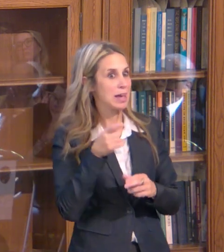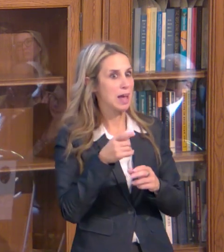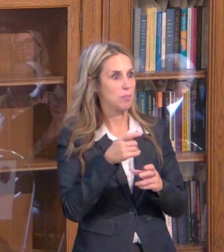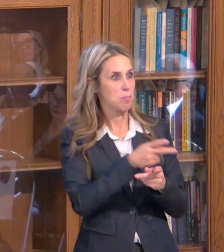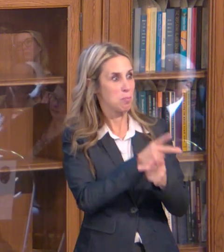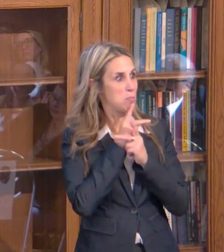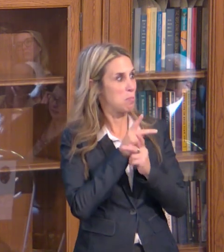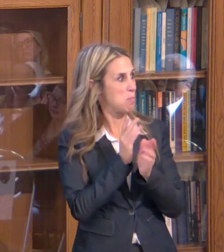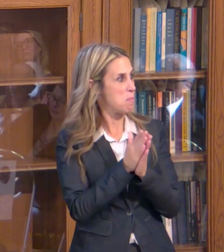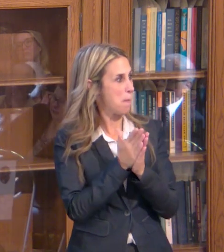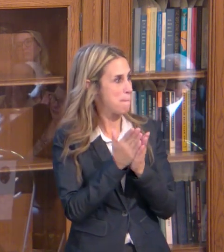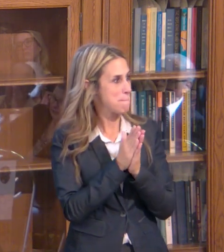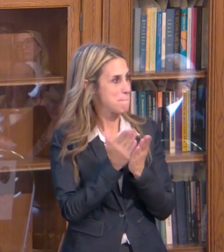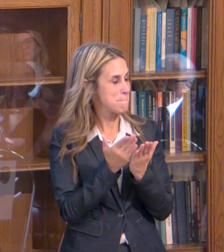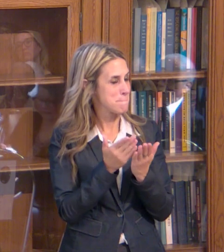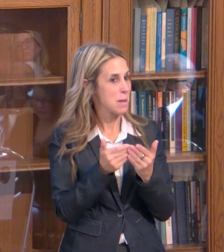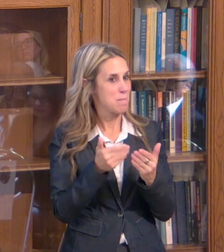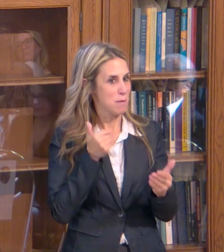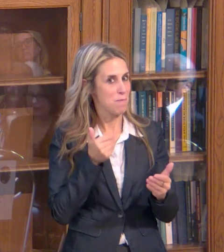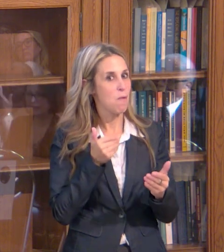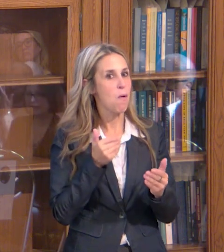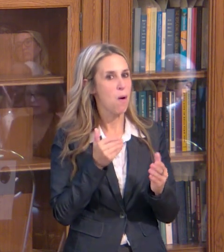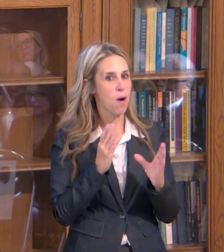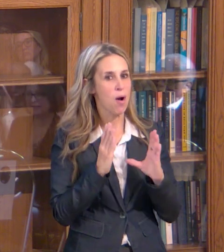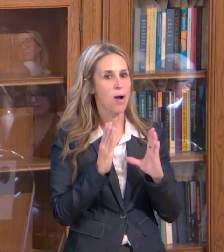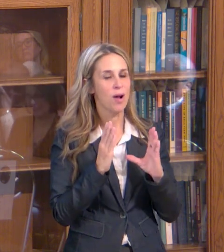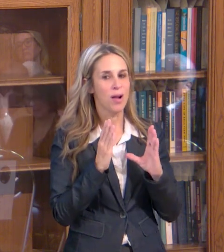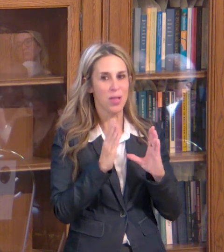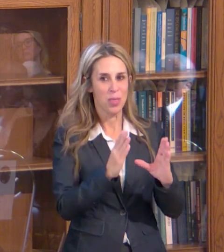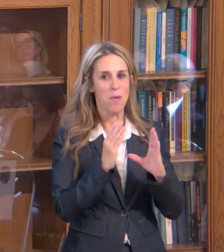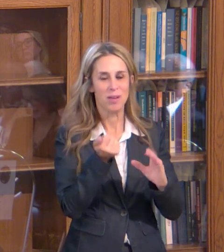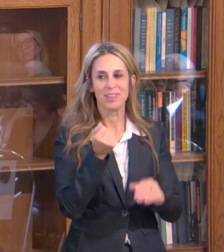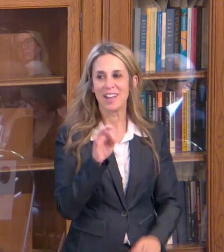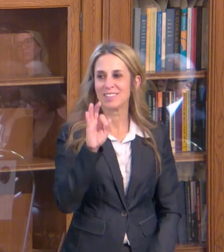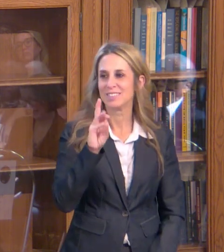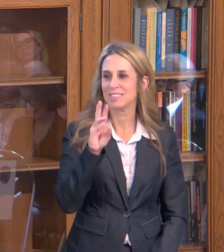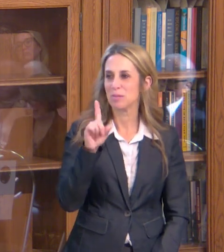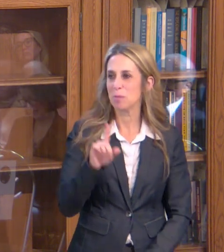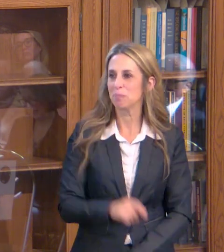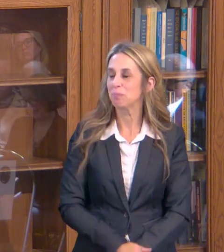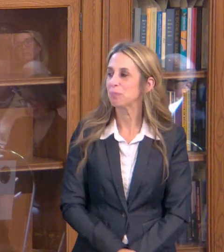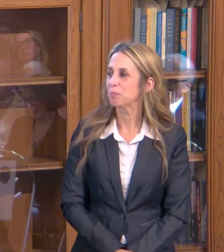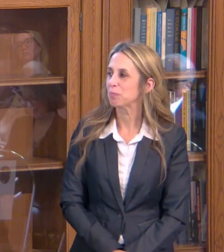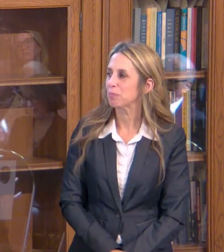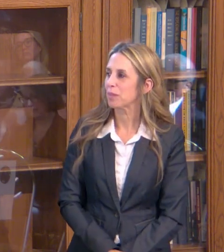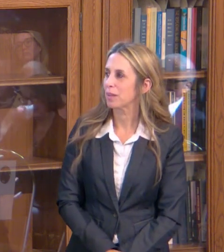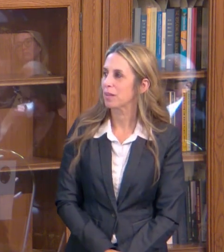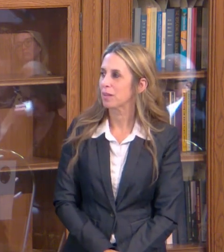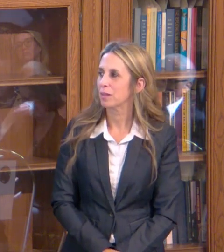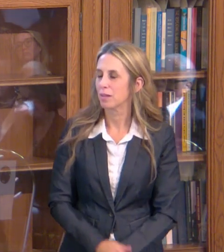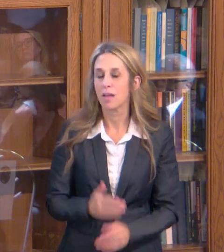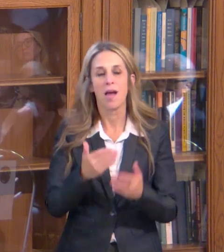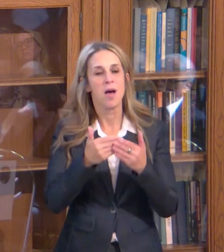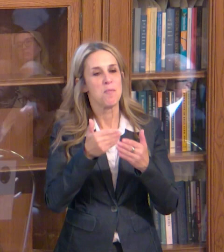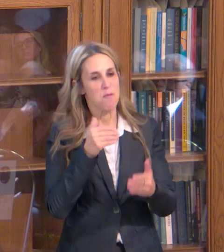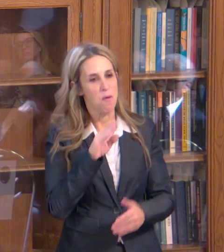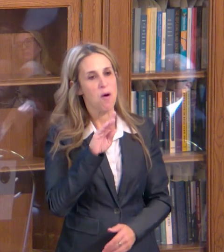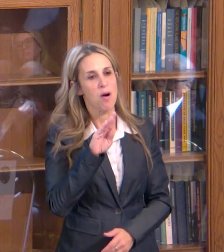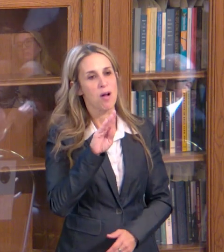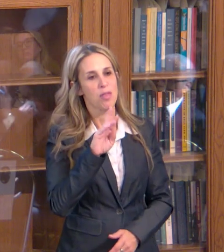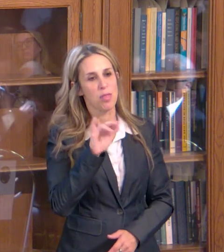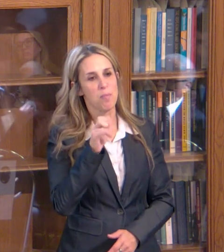out in before the wall in 1961 but well before the Berlin Wall